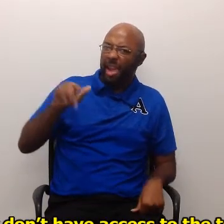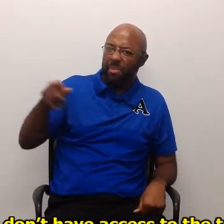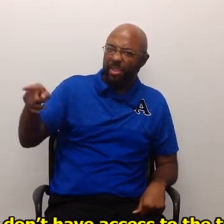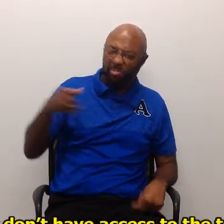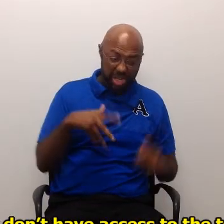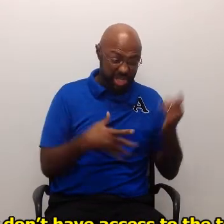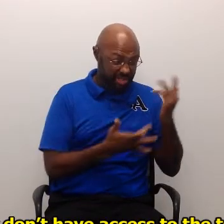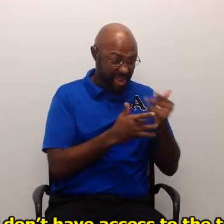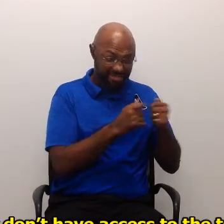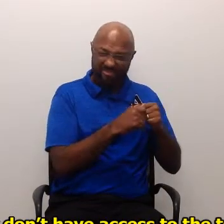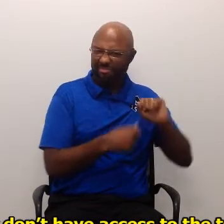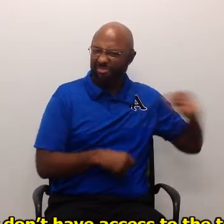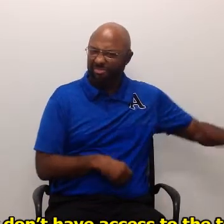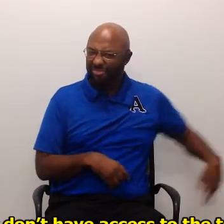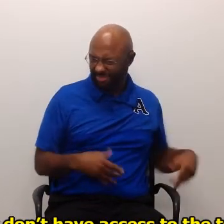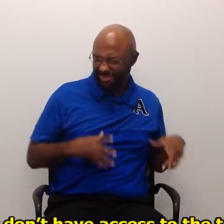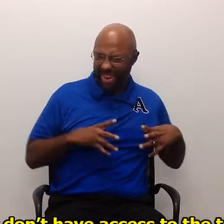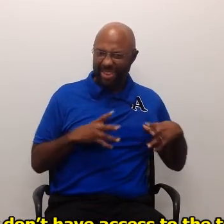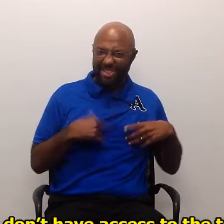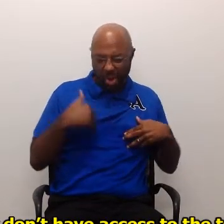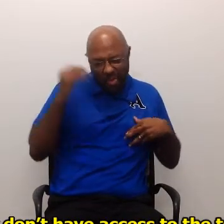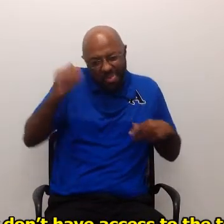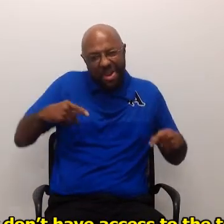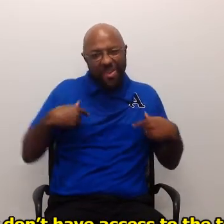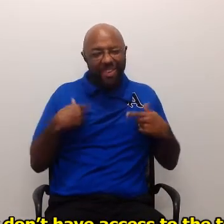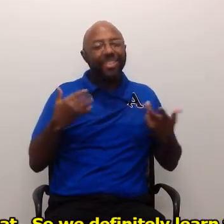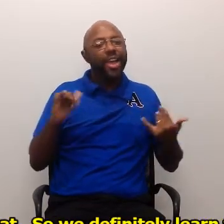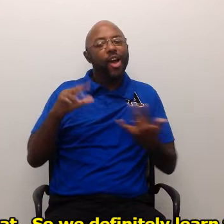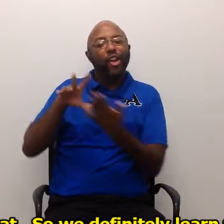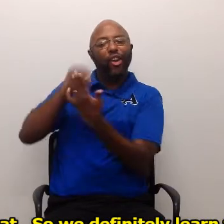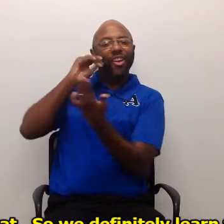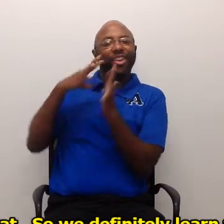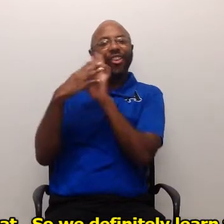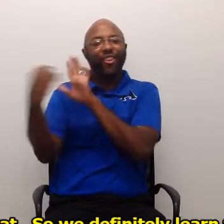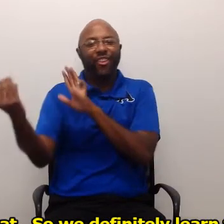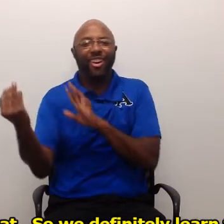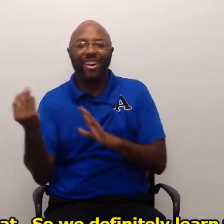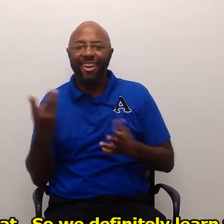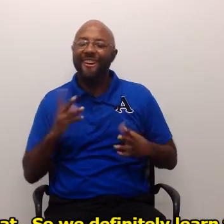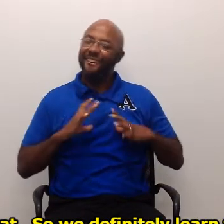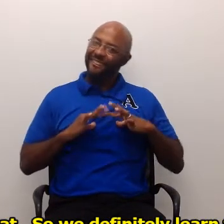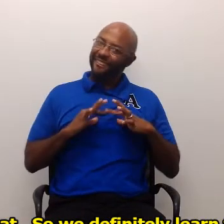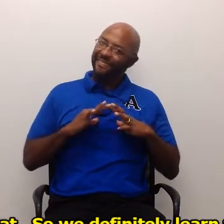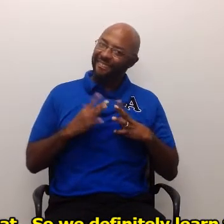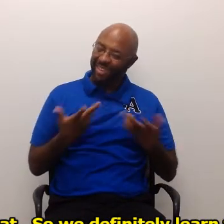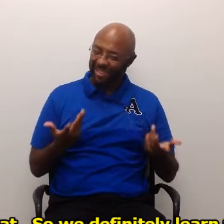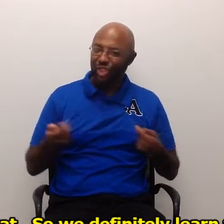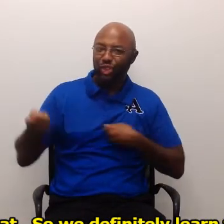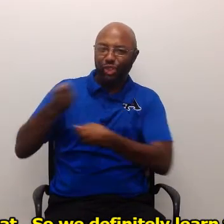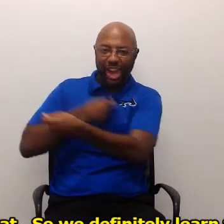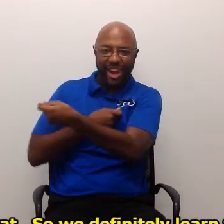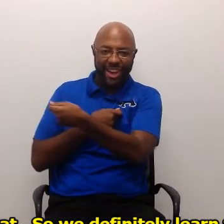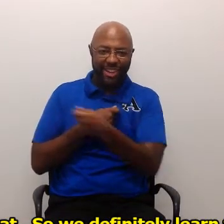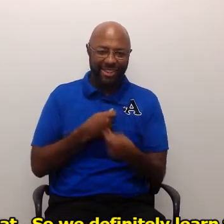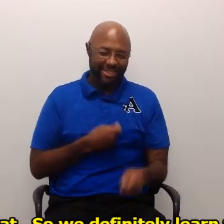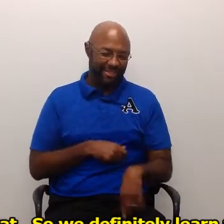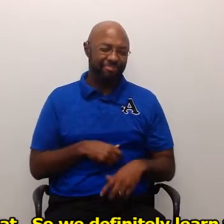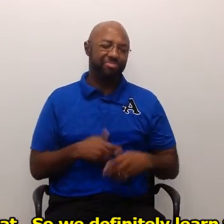access to the technologies that we do, and they're perfectly okay with that. They're fine with that. So we definitely learn from each other, and it's